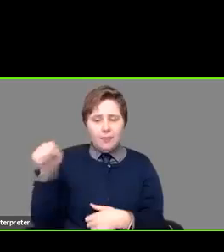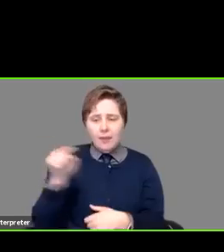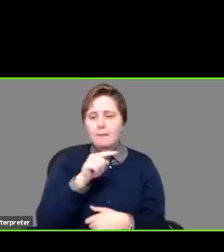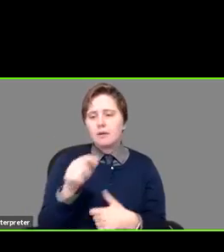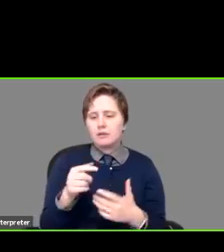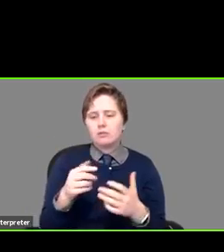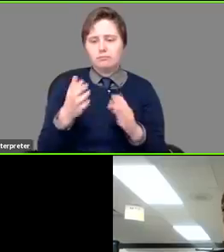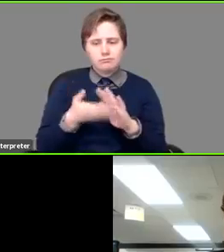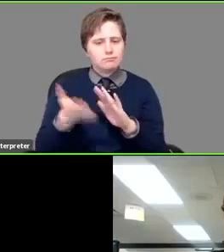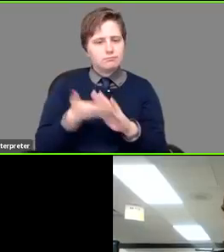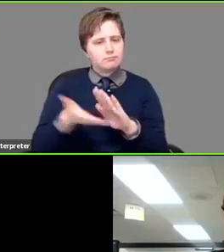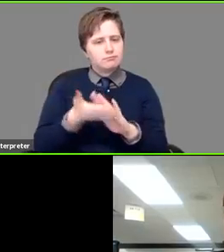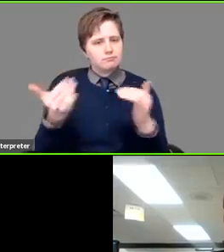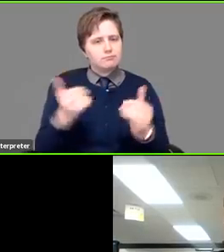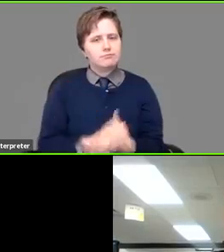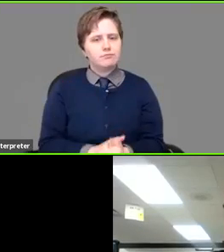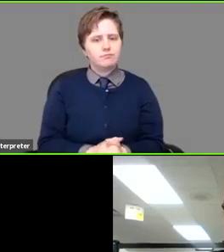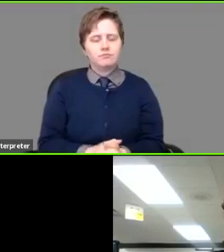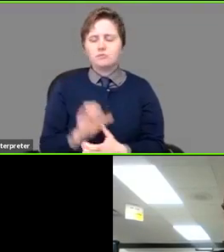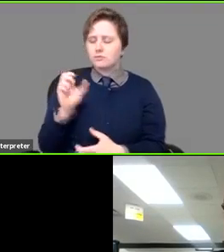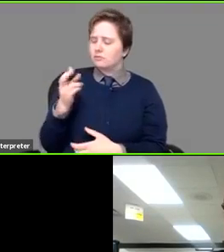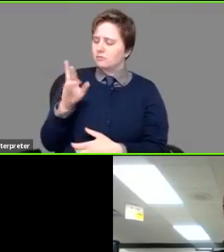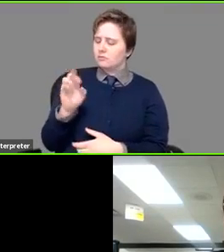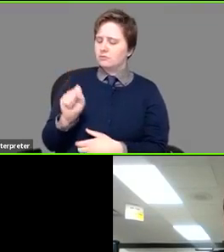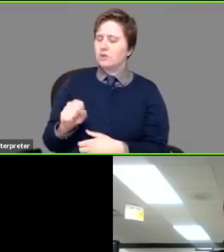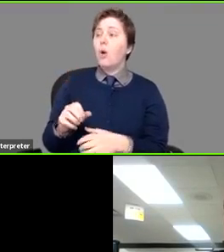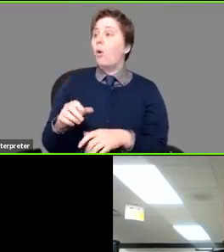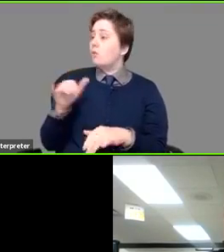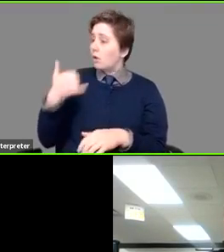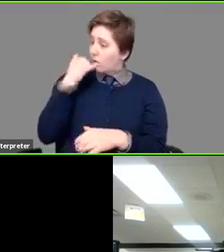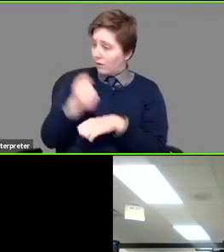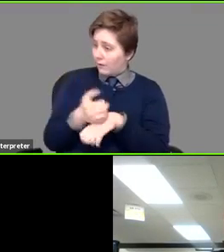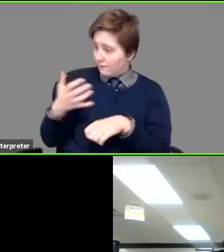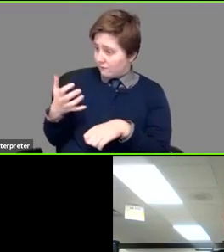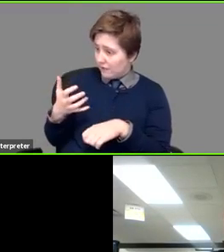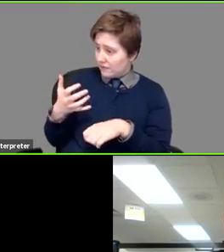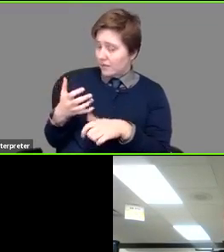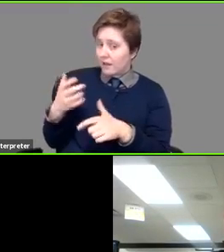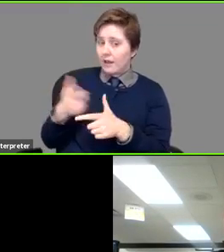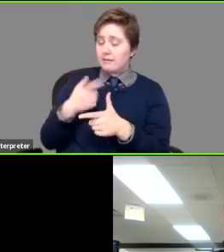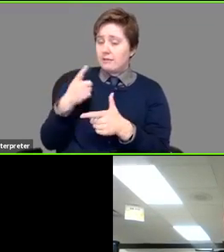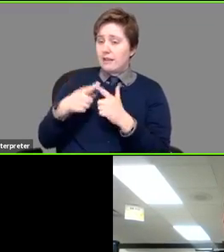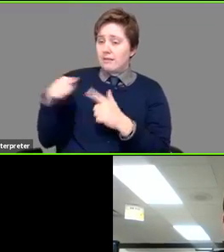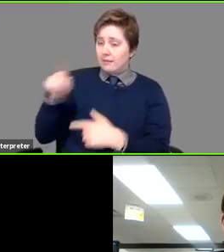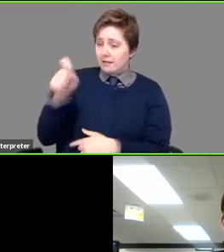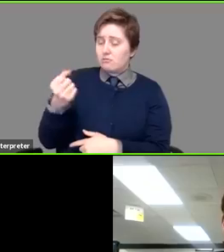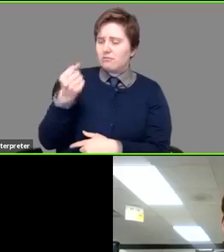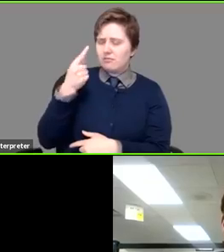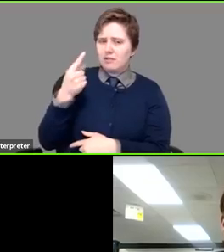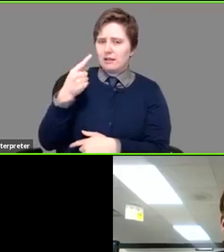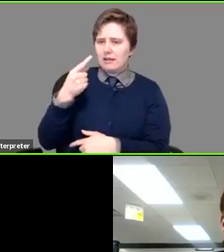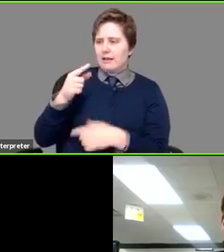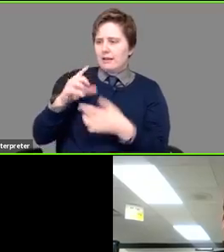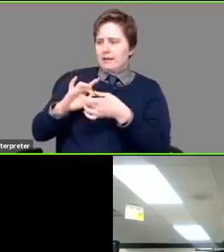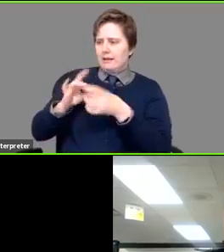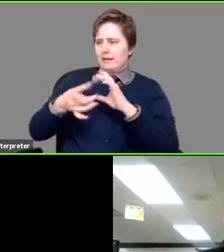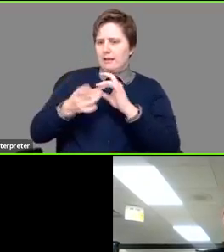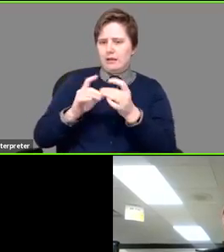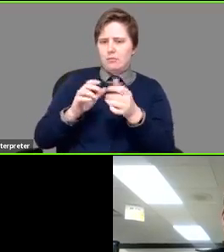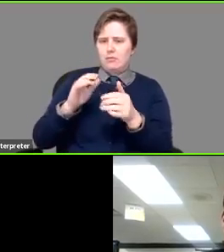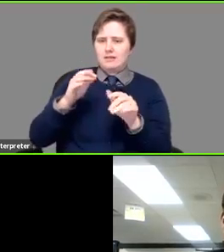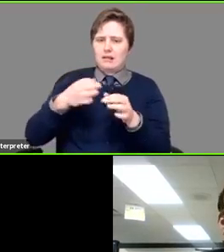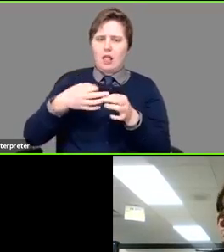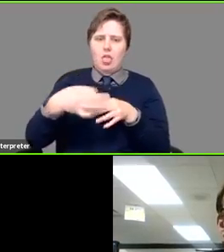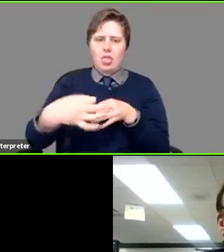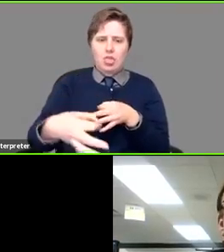up and running. Okay, so they can call you ahead of time. Please. And again, they need to understand too that the supply chain might be a little bit